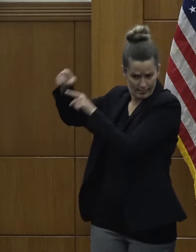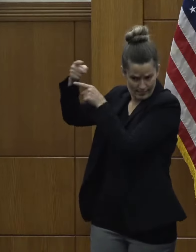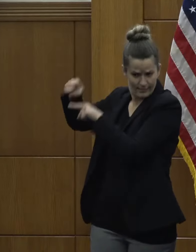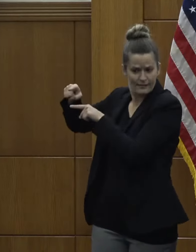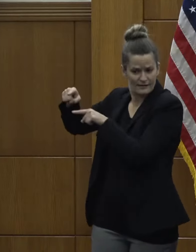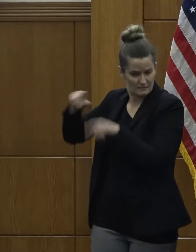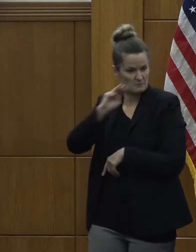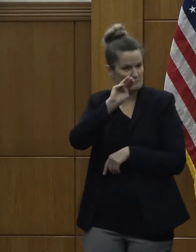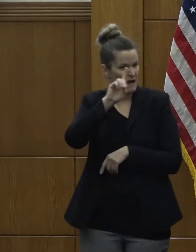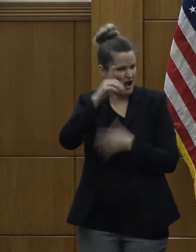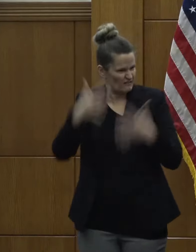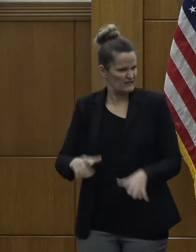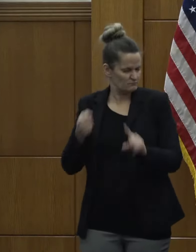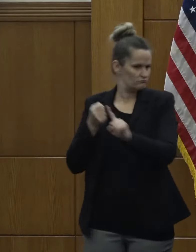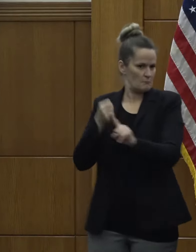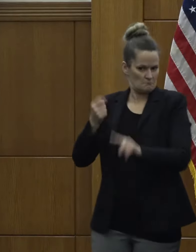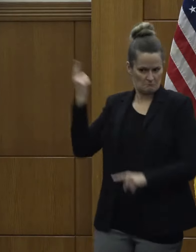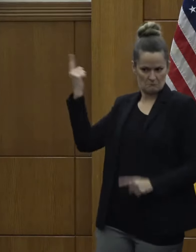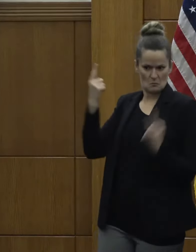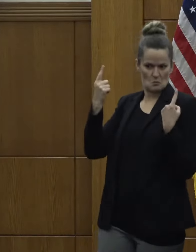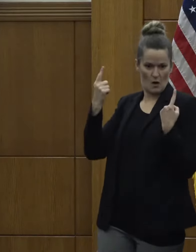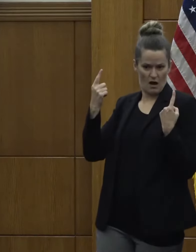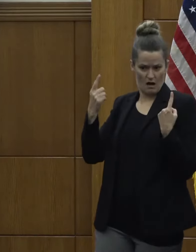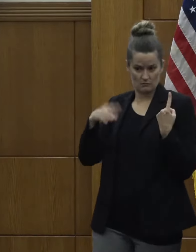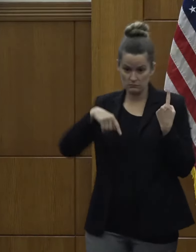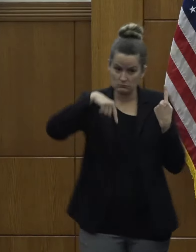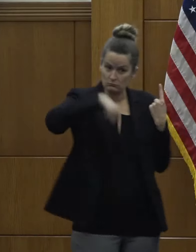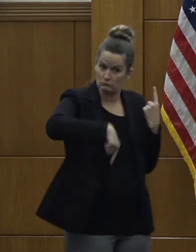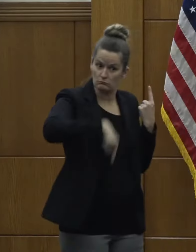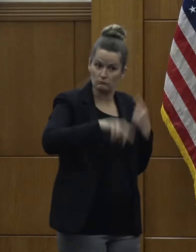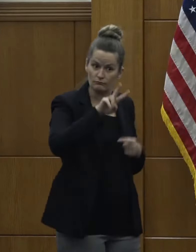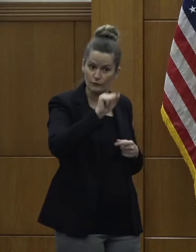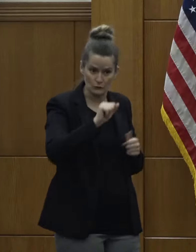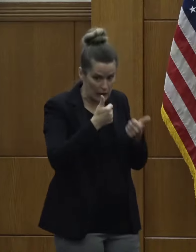Virginia? We have not received any bomb threats in Virginia.